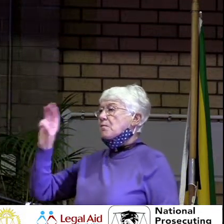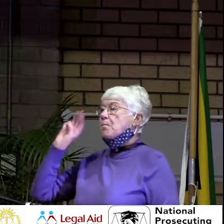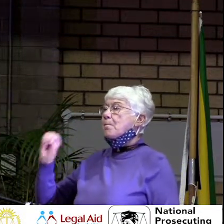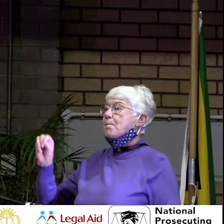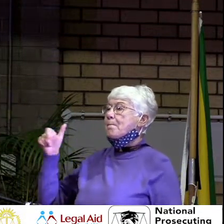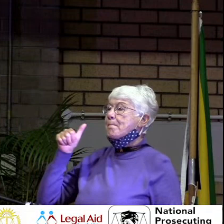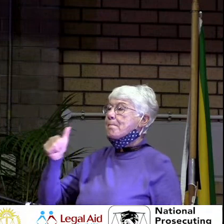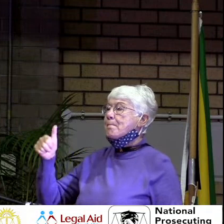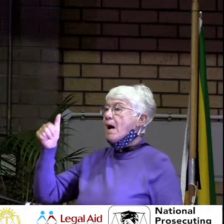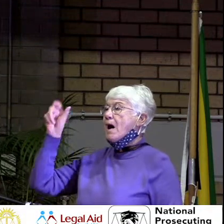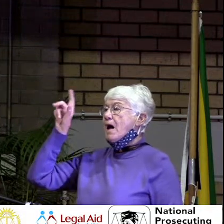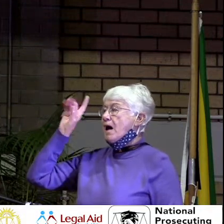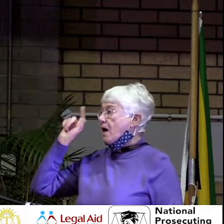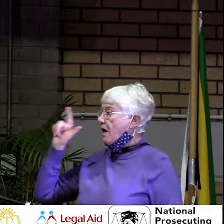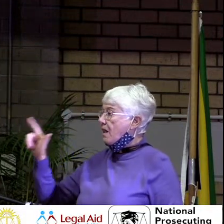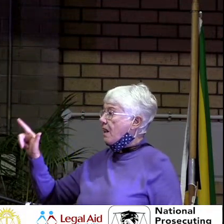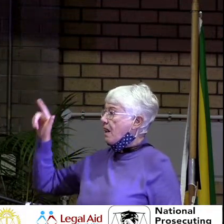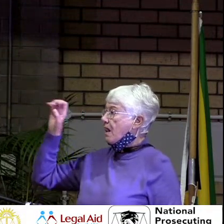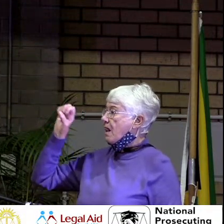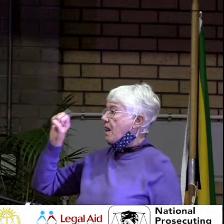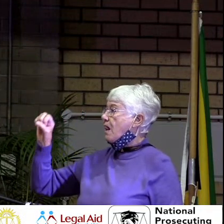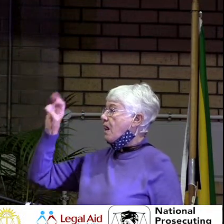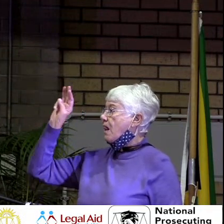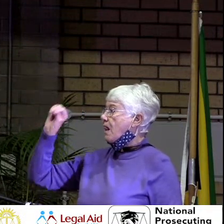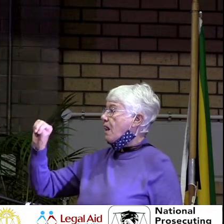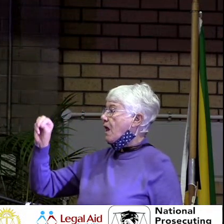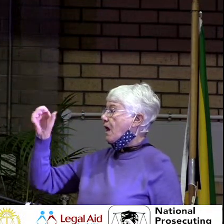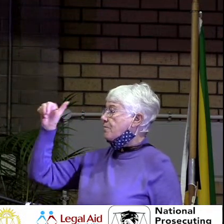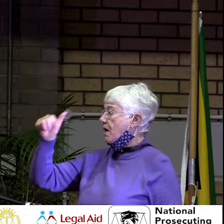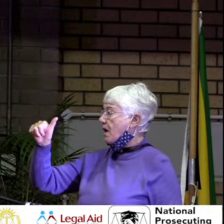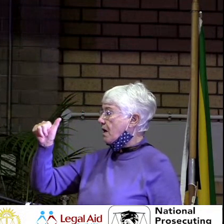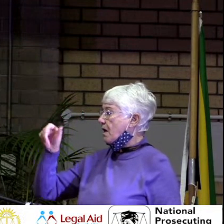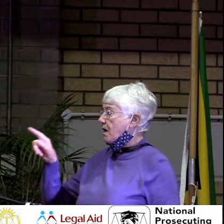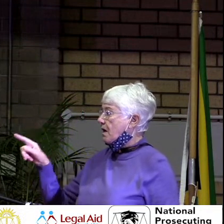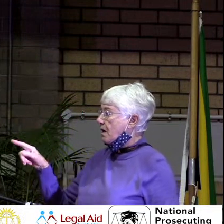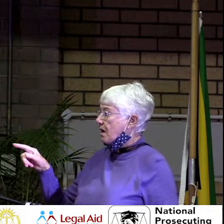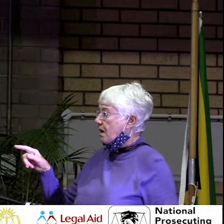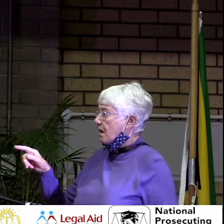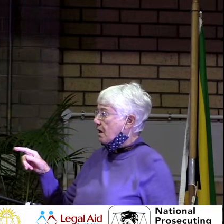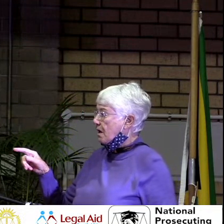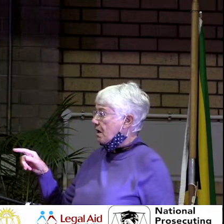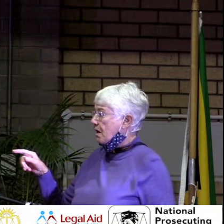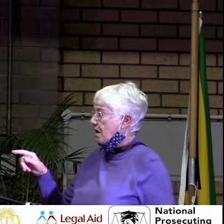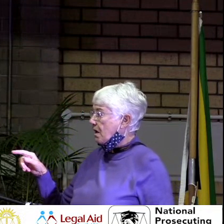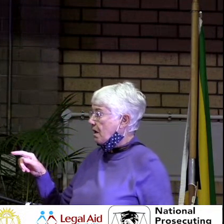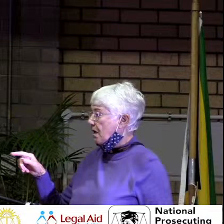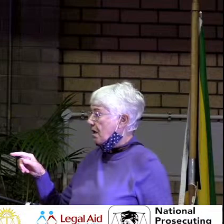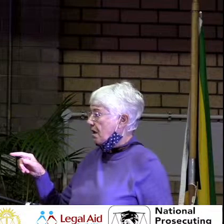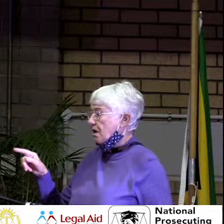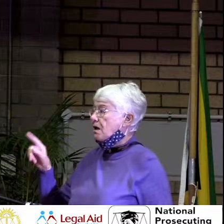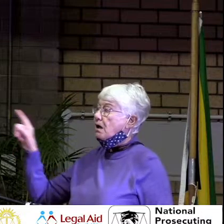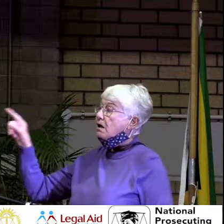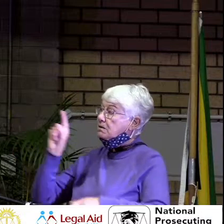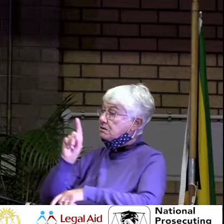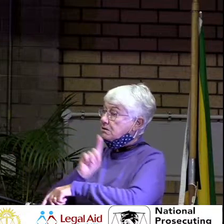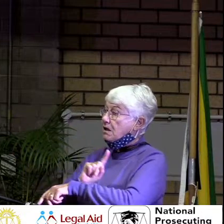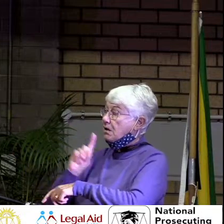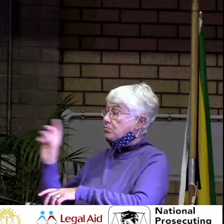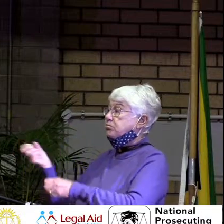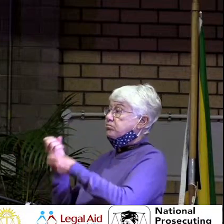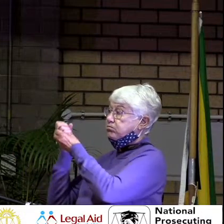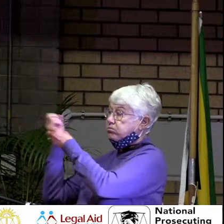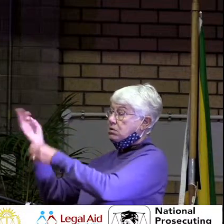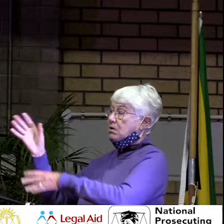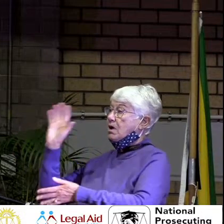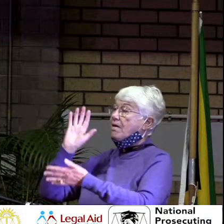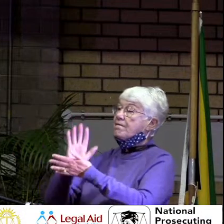General for Court Services, we have given him 15 minutes, only 15 minutes. I promise you I